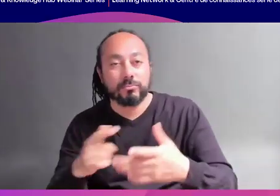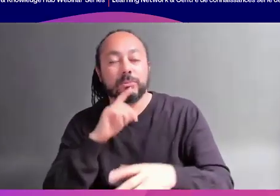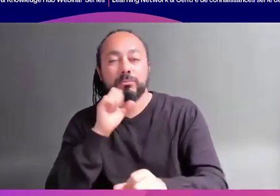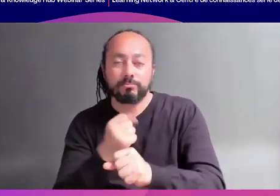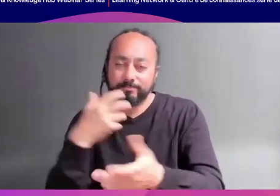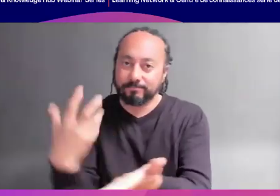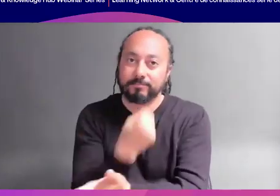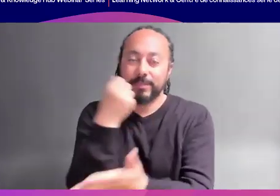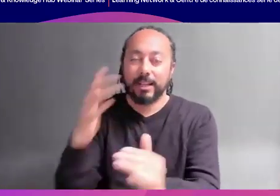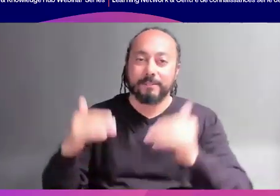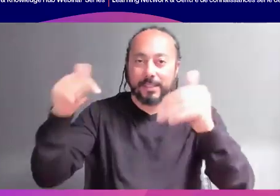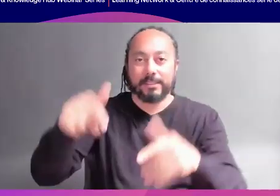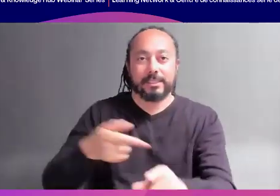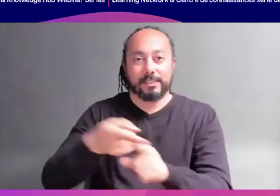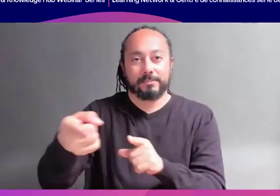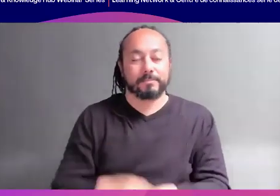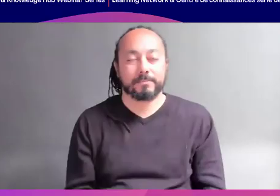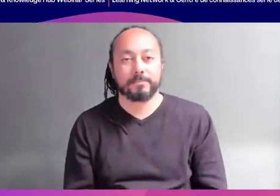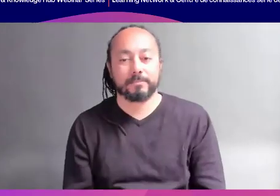and advance this area?